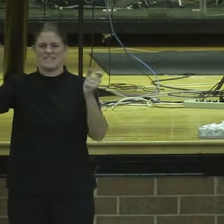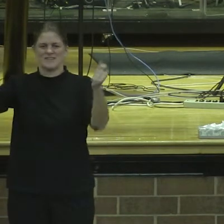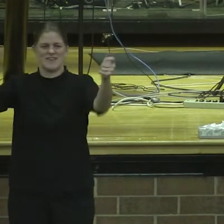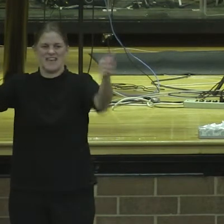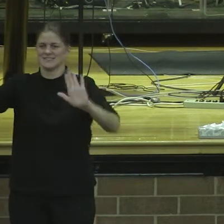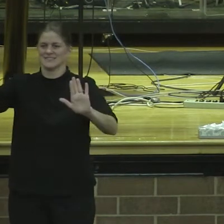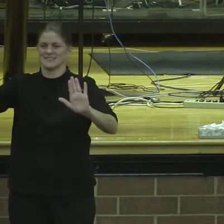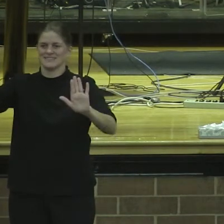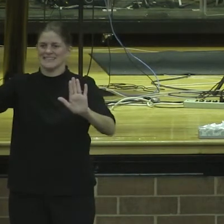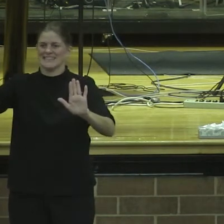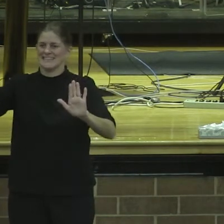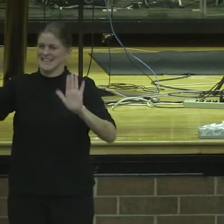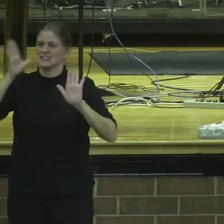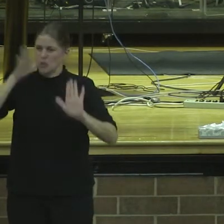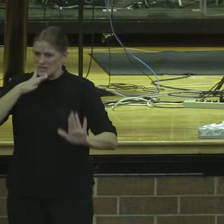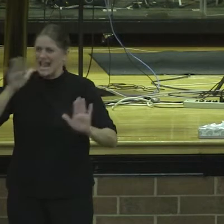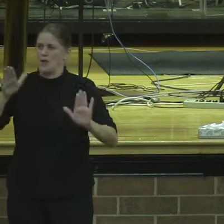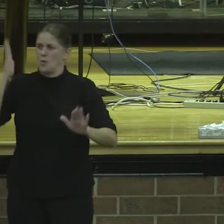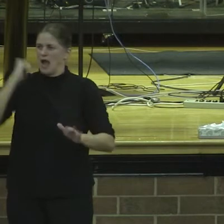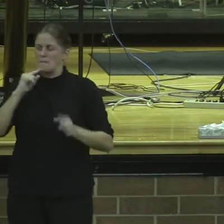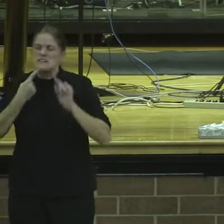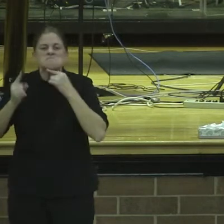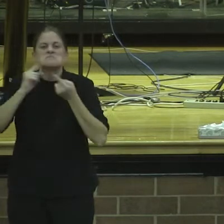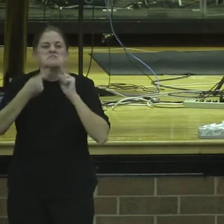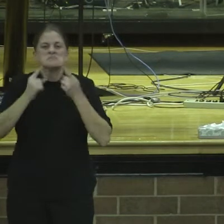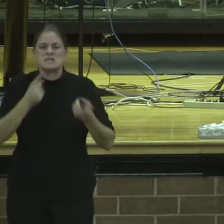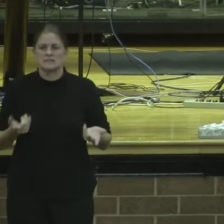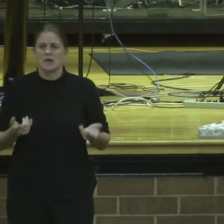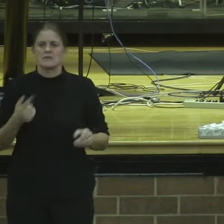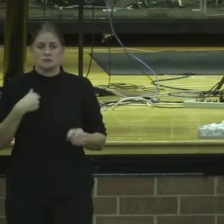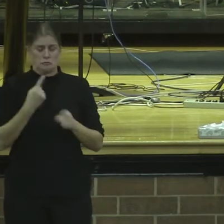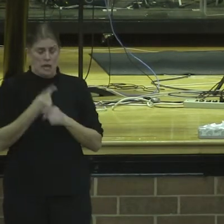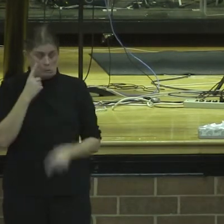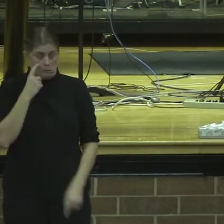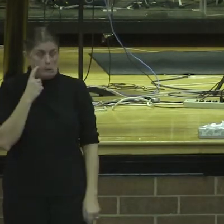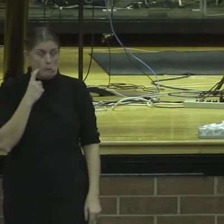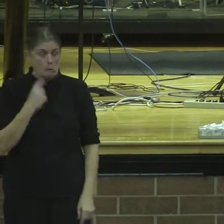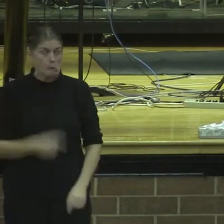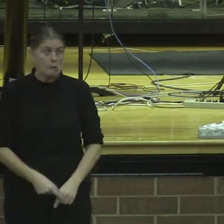little fast here. This is a little, I don't know why we're saying this. And I said, you're right, tear.